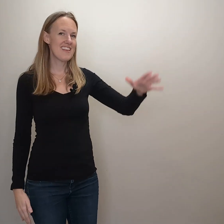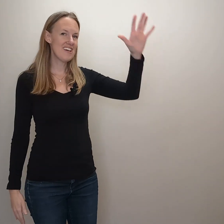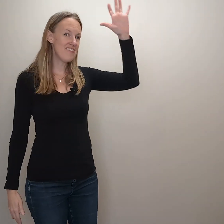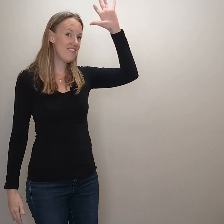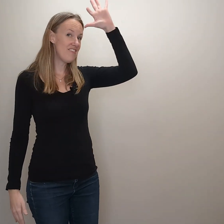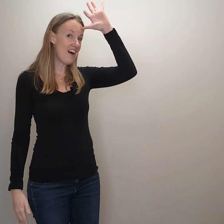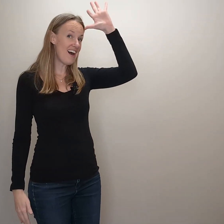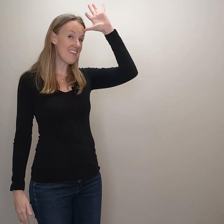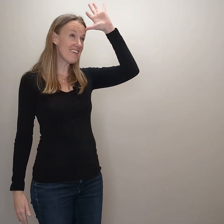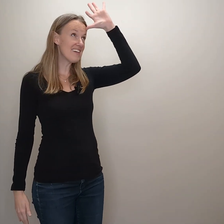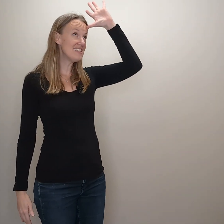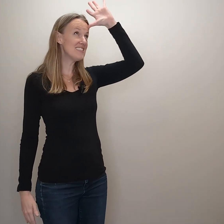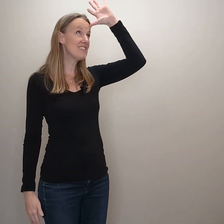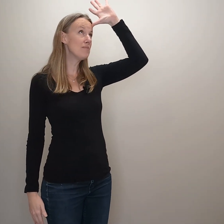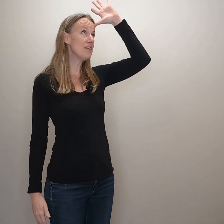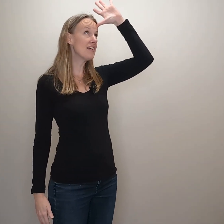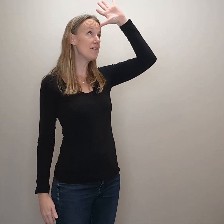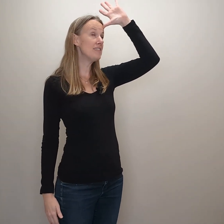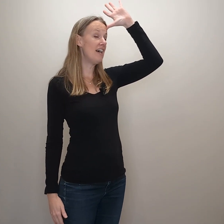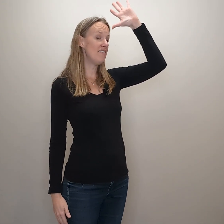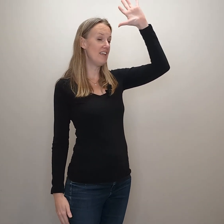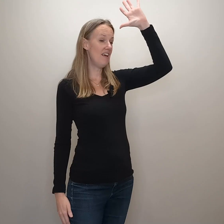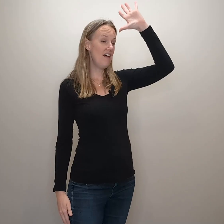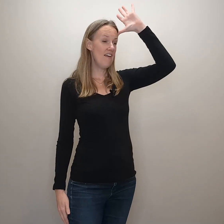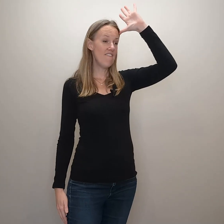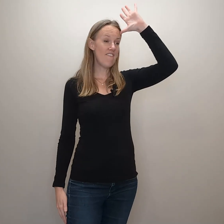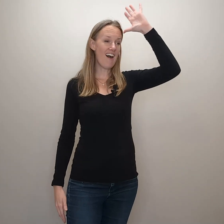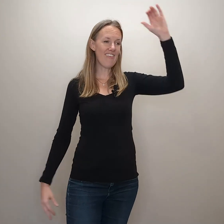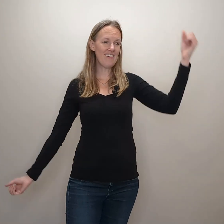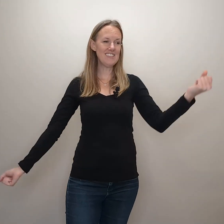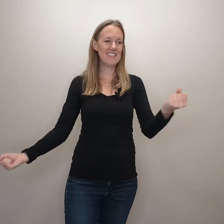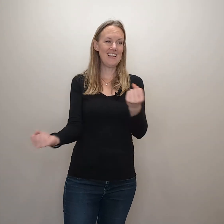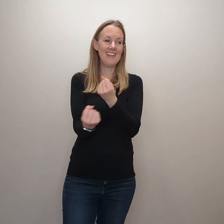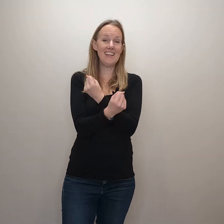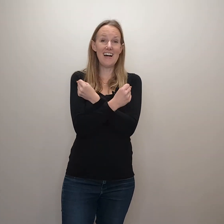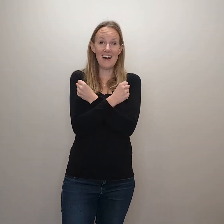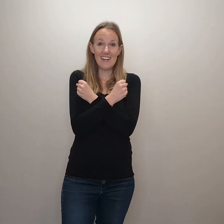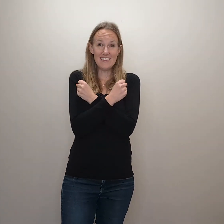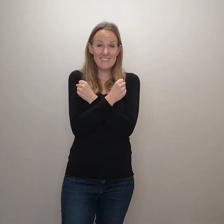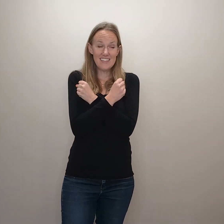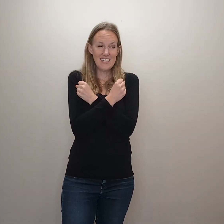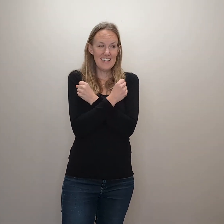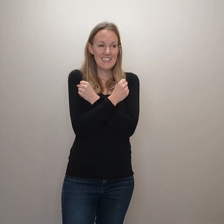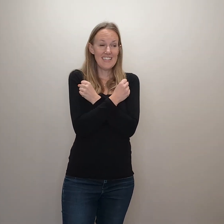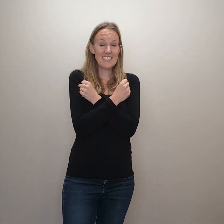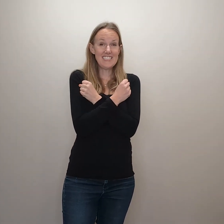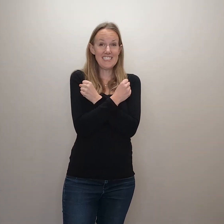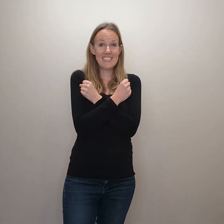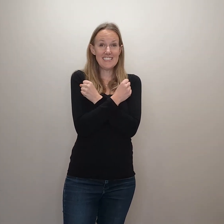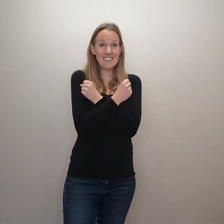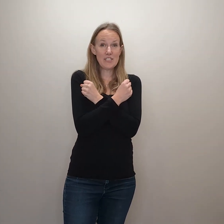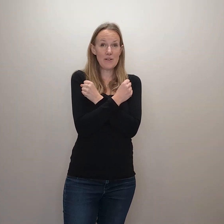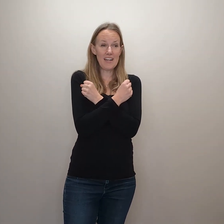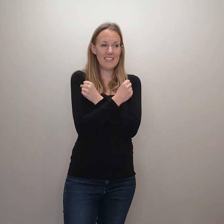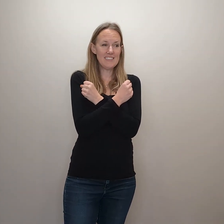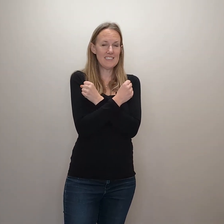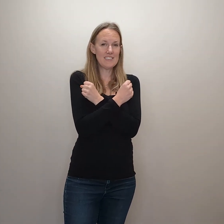the Father's, looking up to heaven, Father's love, and Jesus Christ.